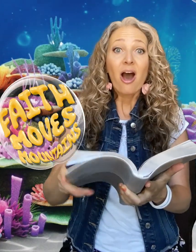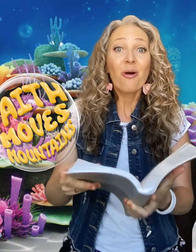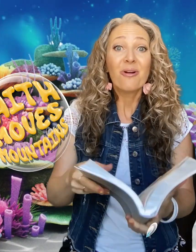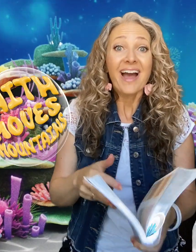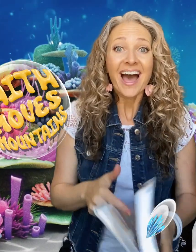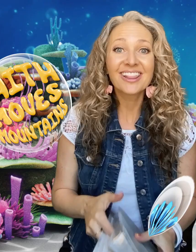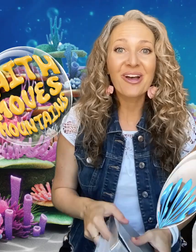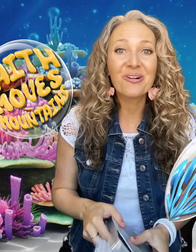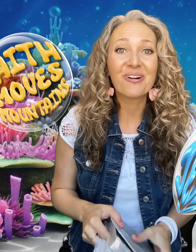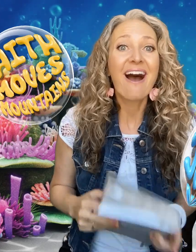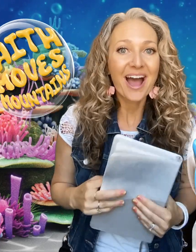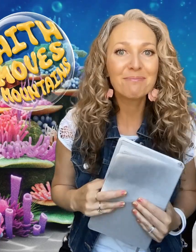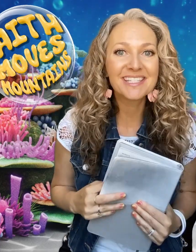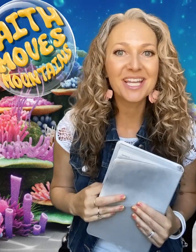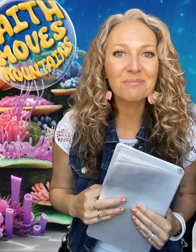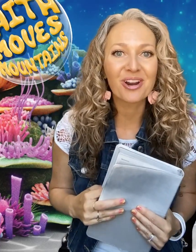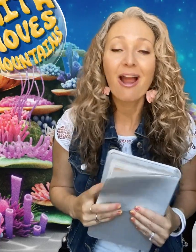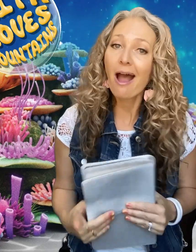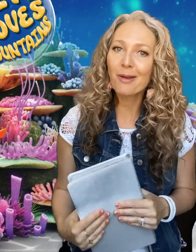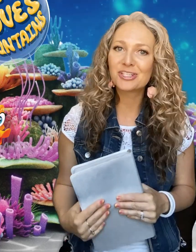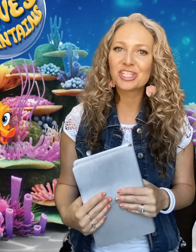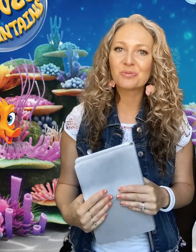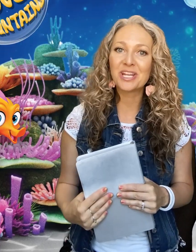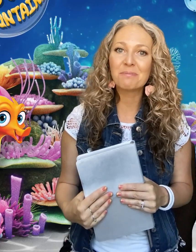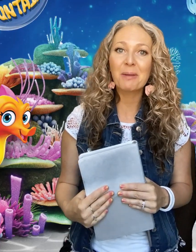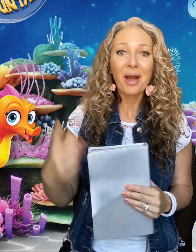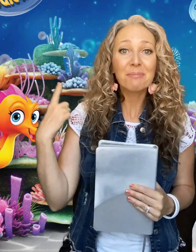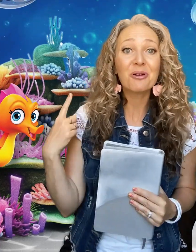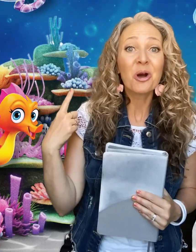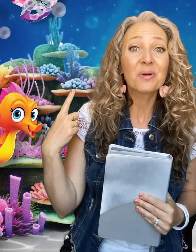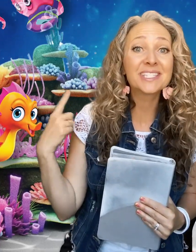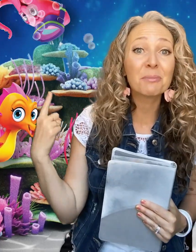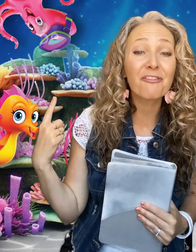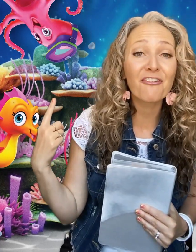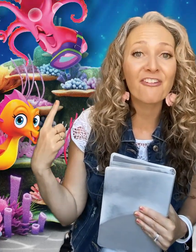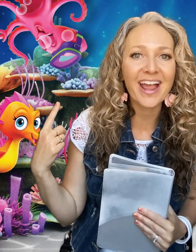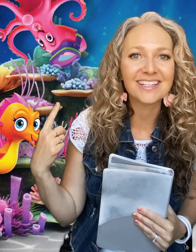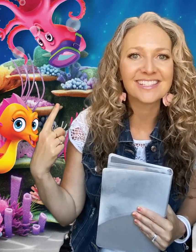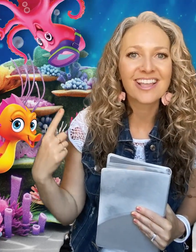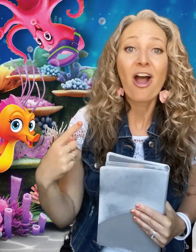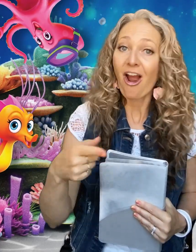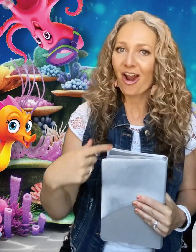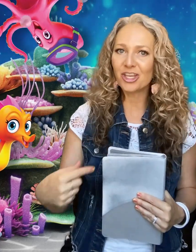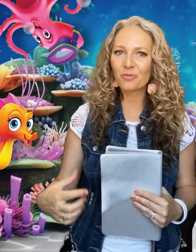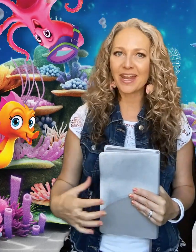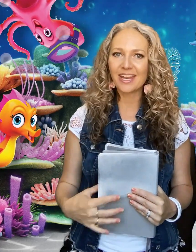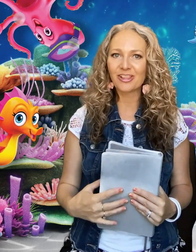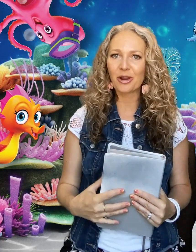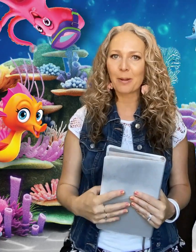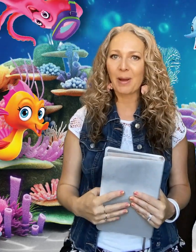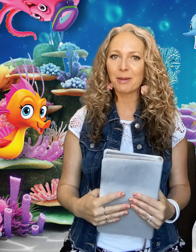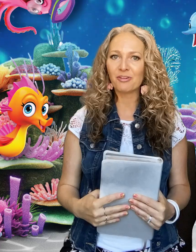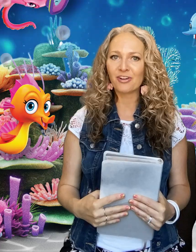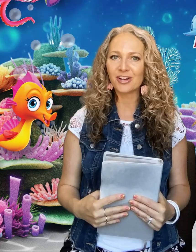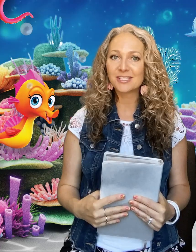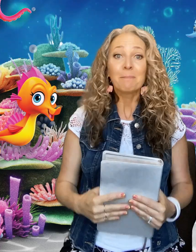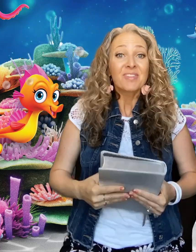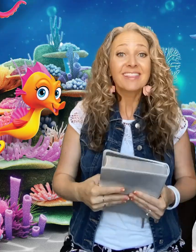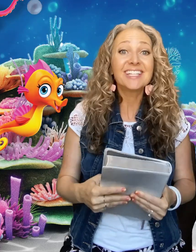Oh, hello! I'm Miss Amber. I was just reading my Bible with some of our friends. Are you ready to learn a Bible verse? Let's do